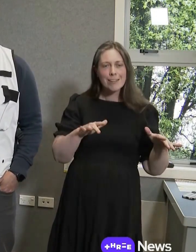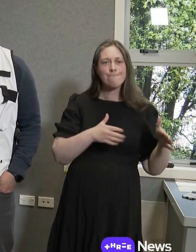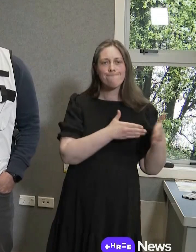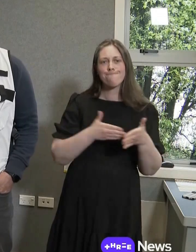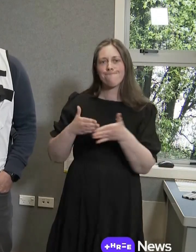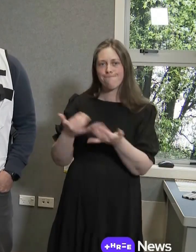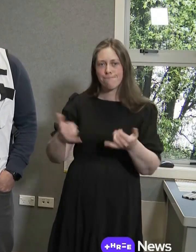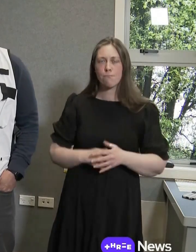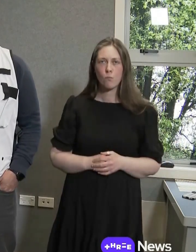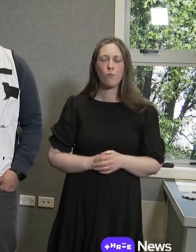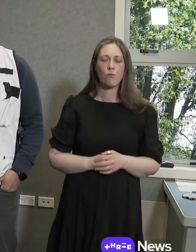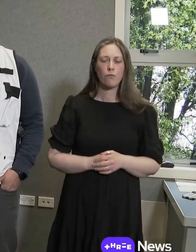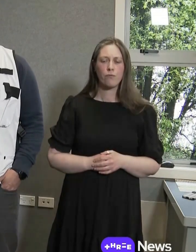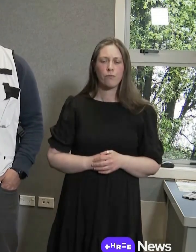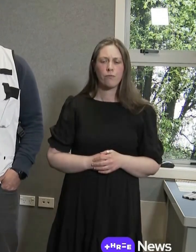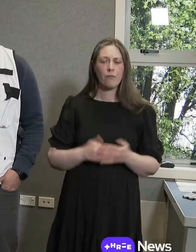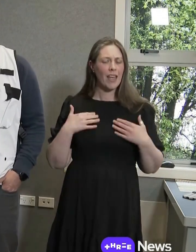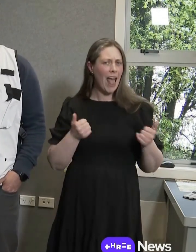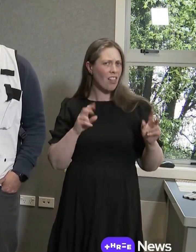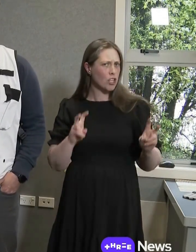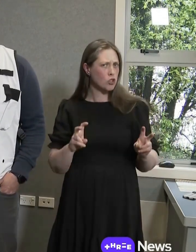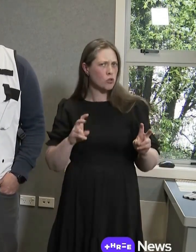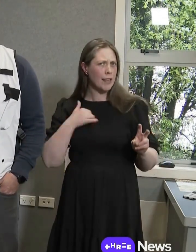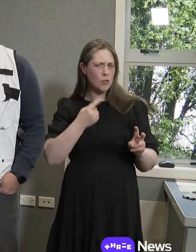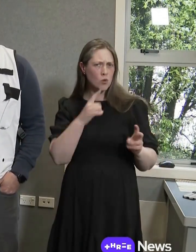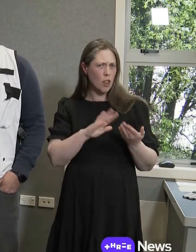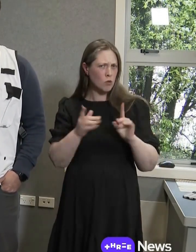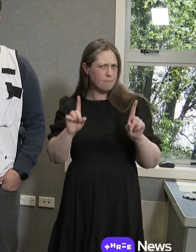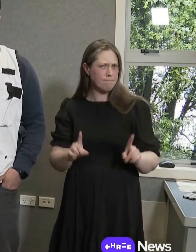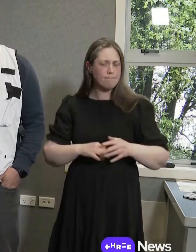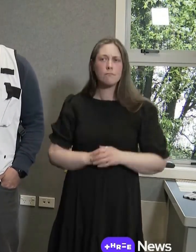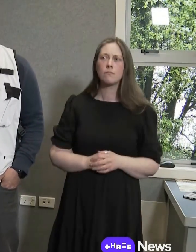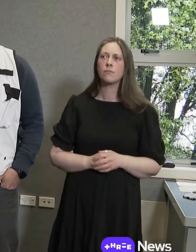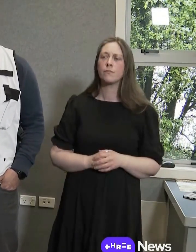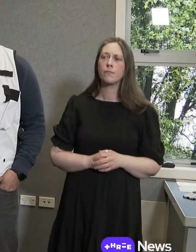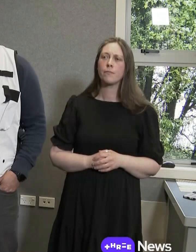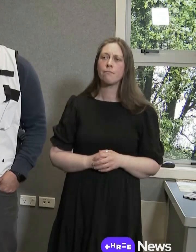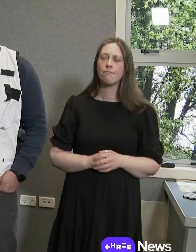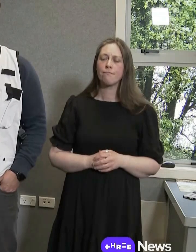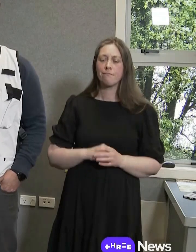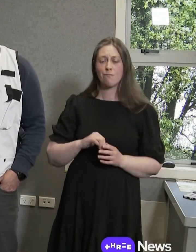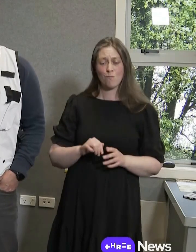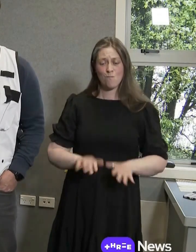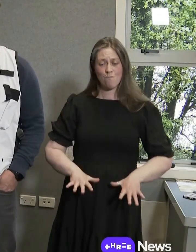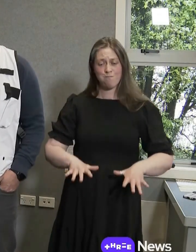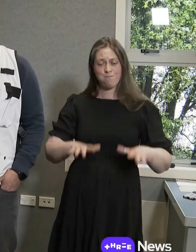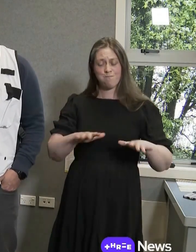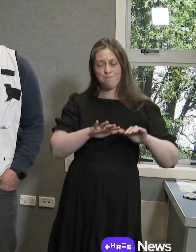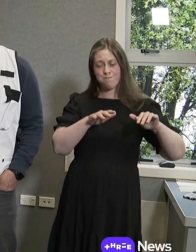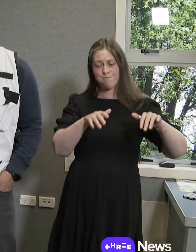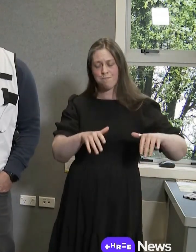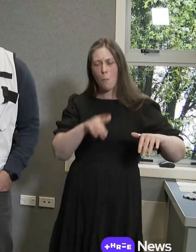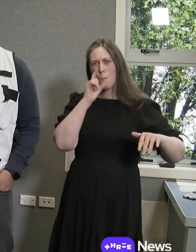to the community in terms of health issues that are arising out of this? Yeah, look, we'd say, look, just stay away from flood banks. They